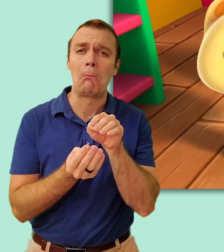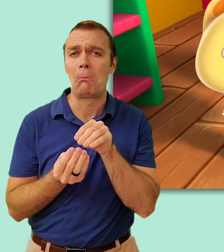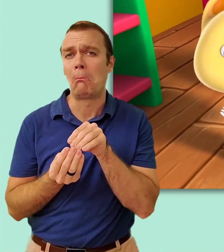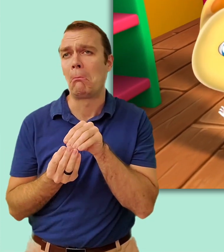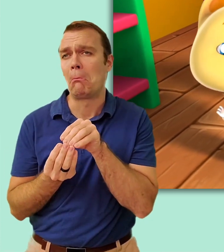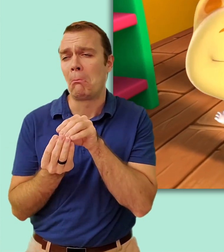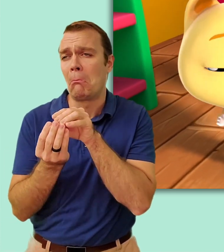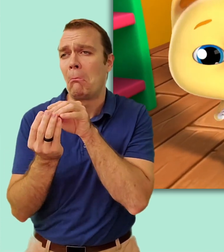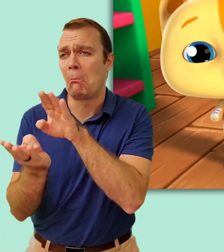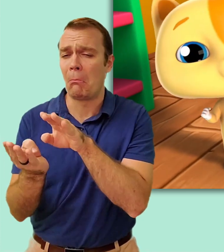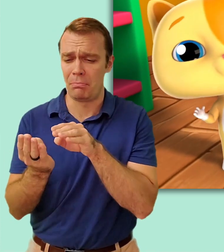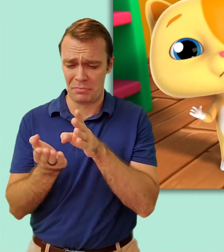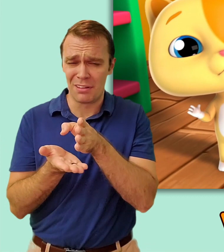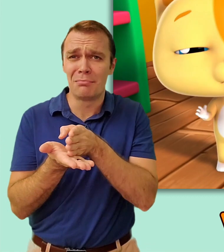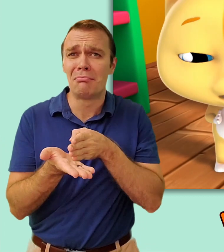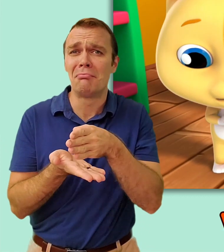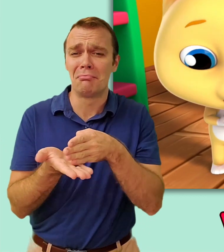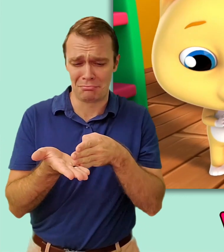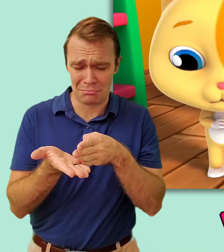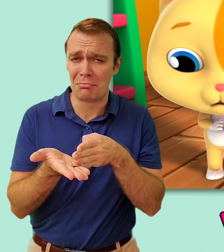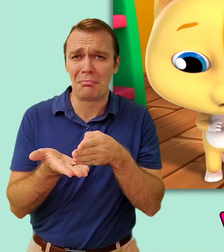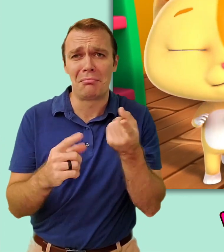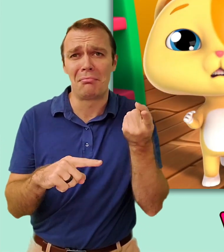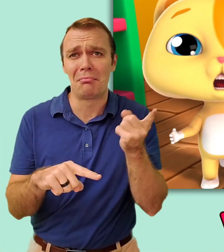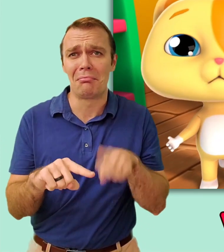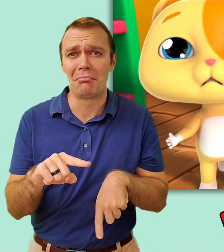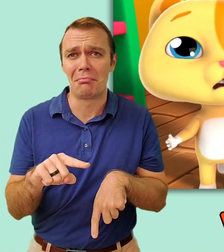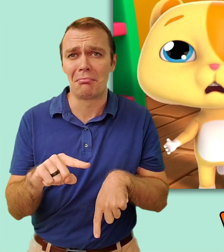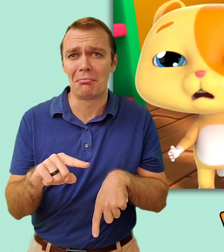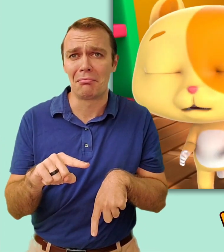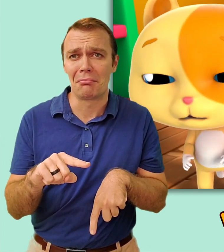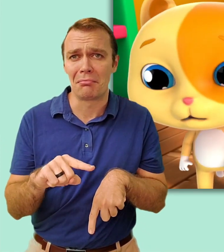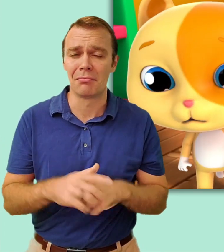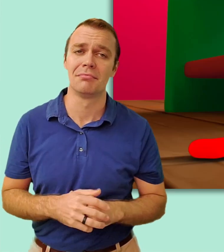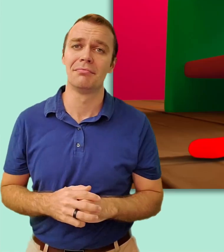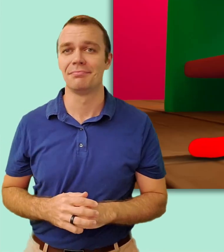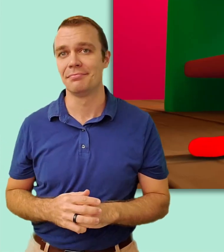Meow, meow, we shall have no pie.